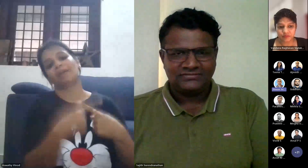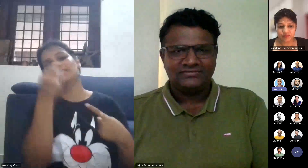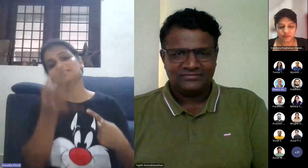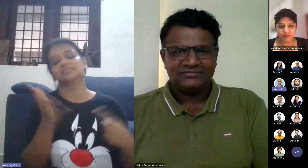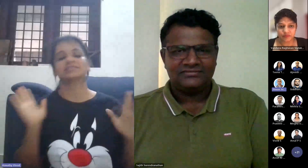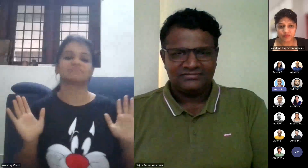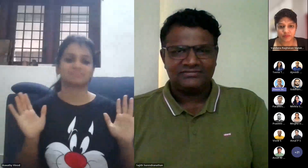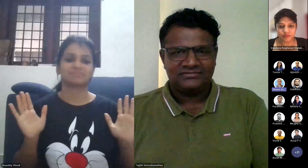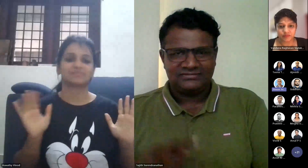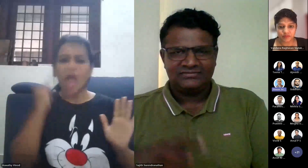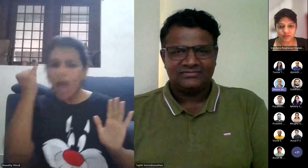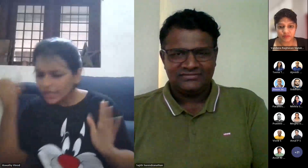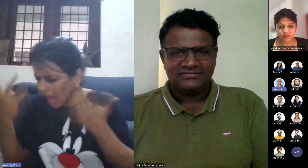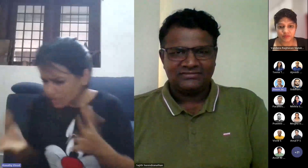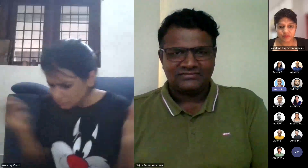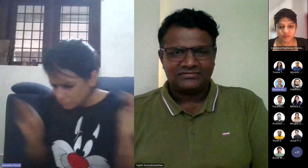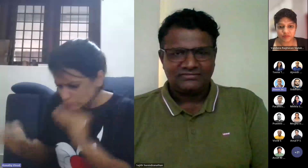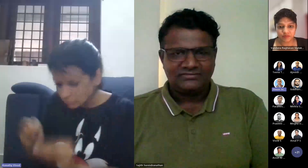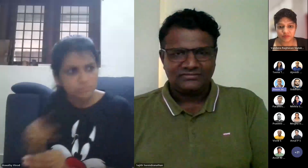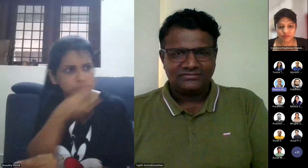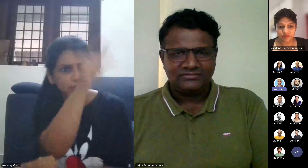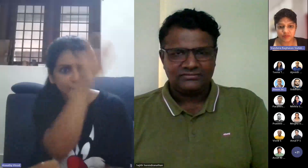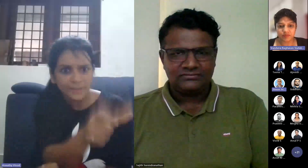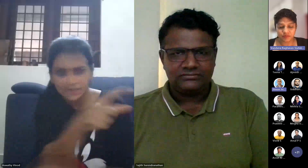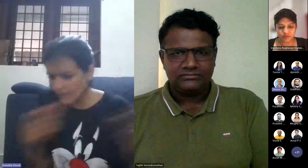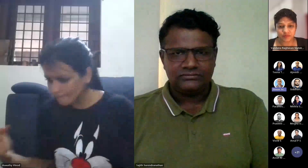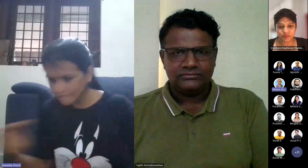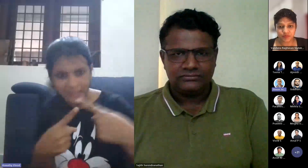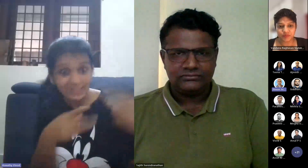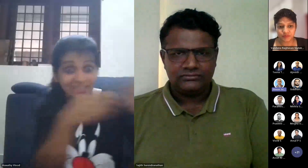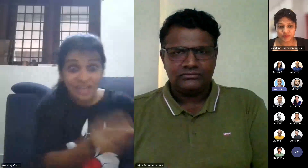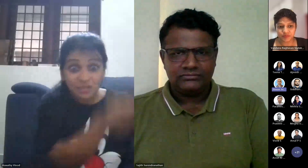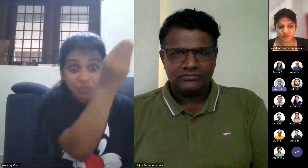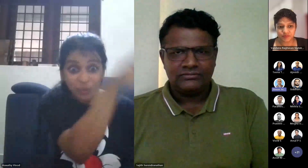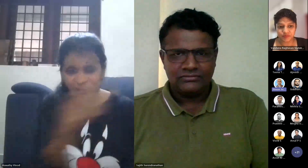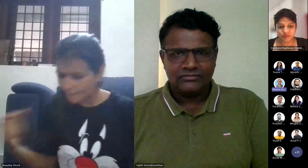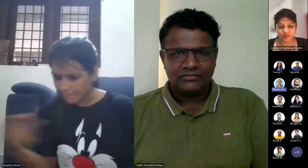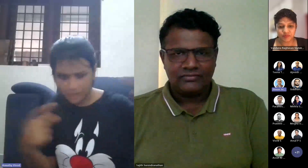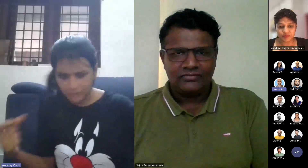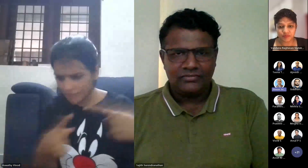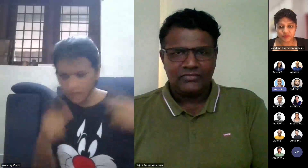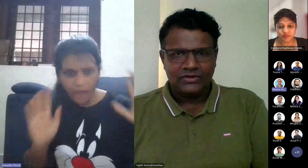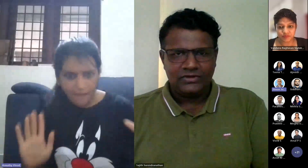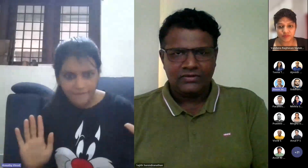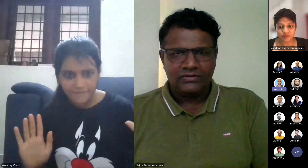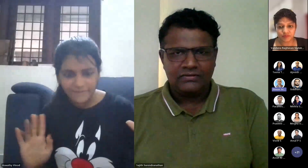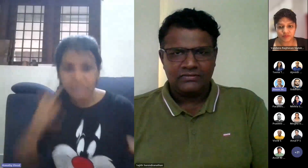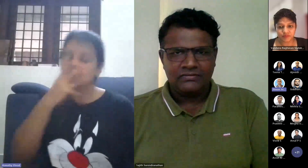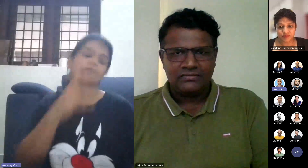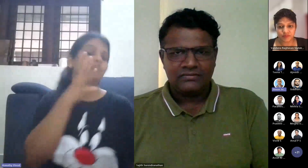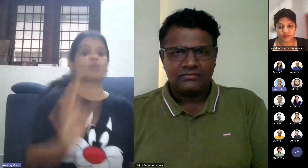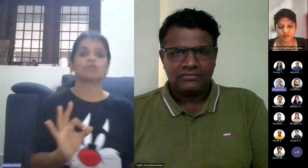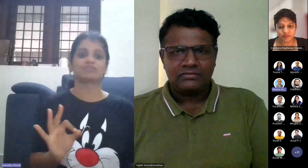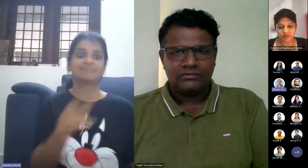should be validated, whether this idea or the solution solution is makes sense to the